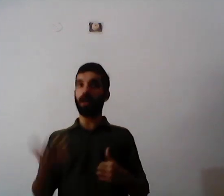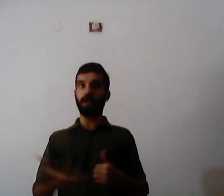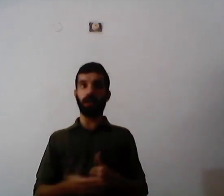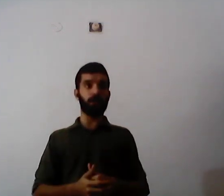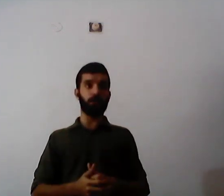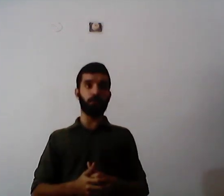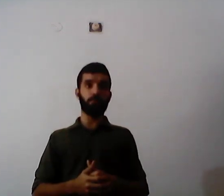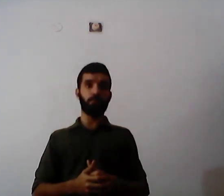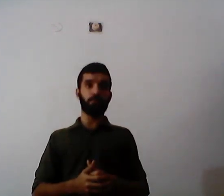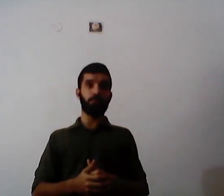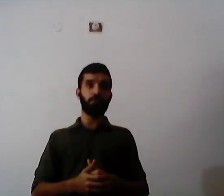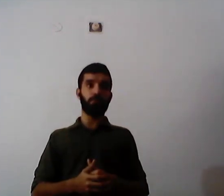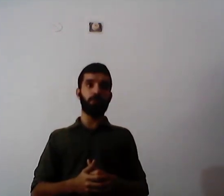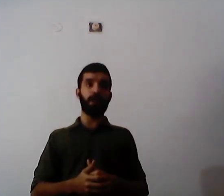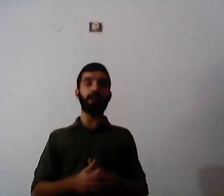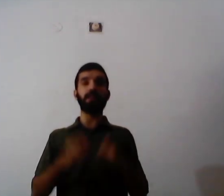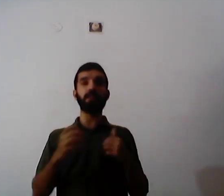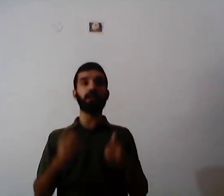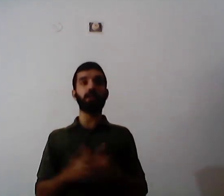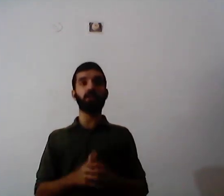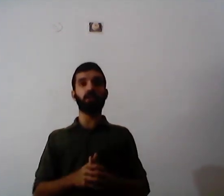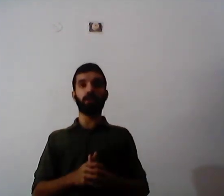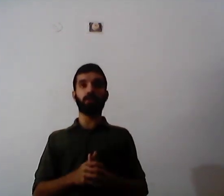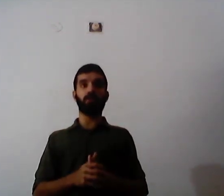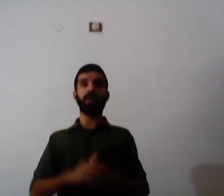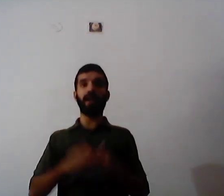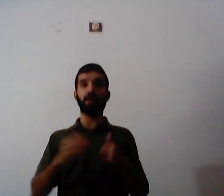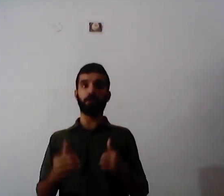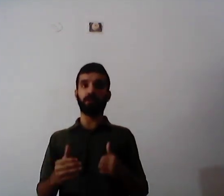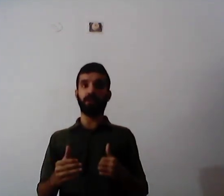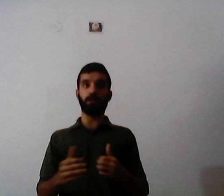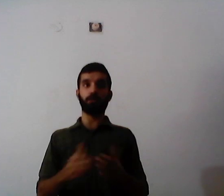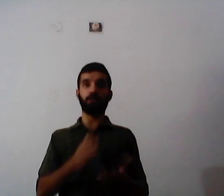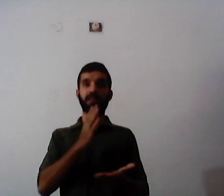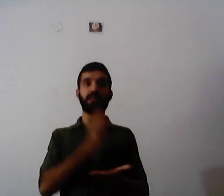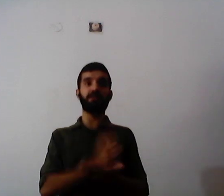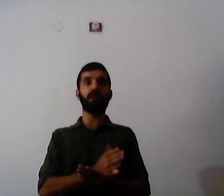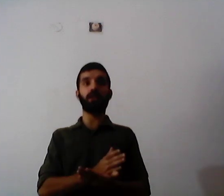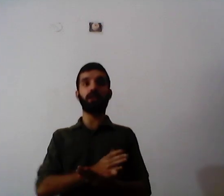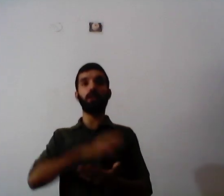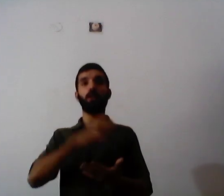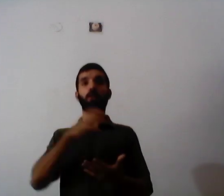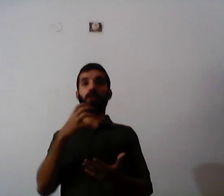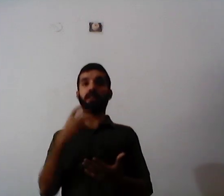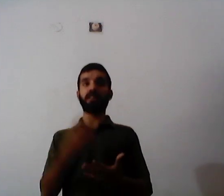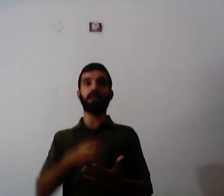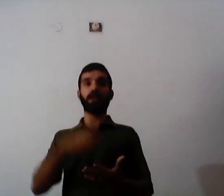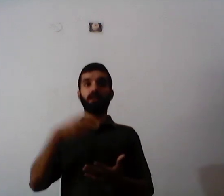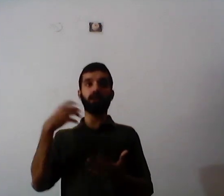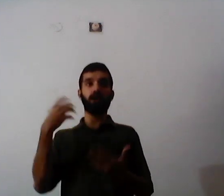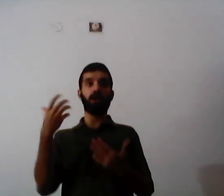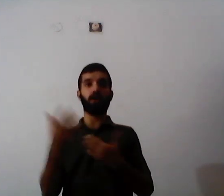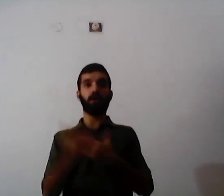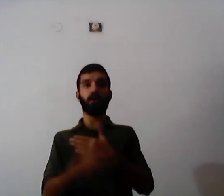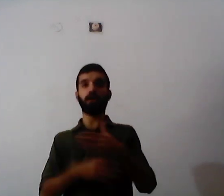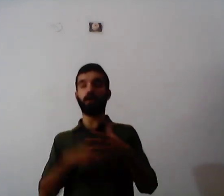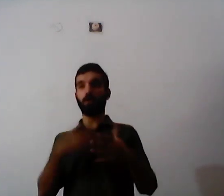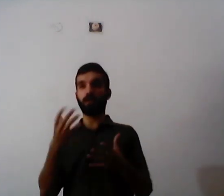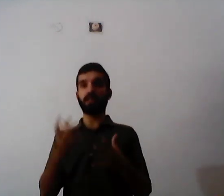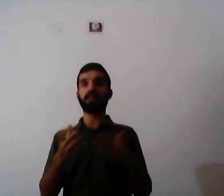altitude. And this condition is called anoxia. So this difficulty or dizziness or this